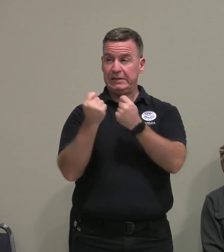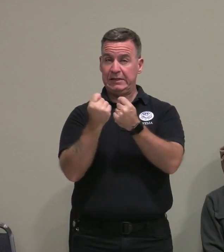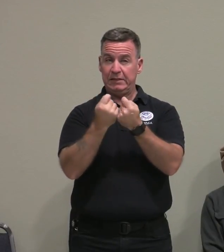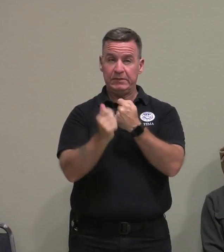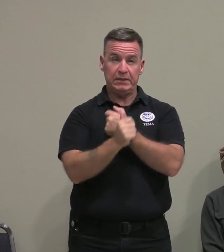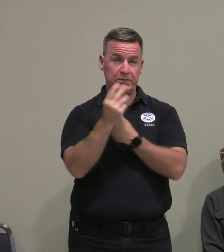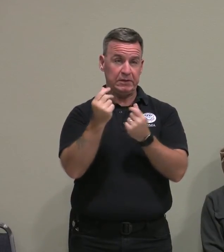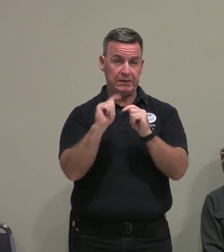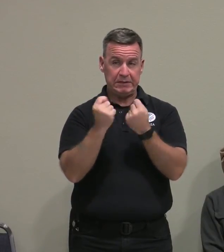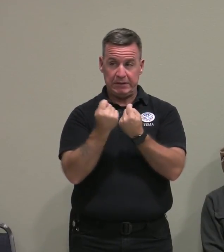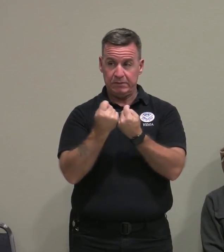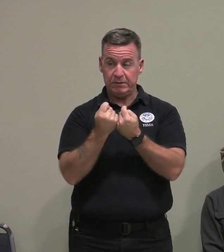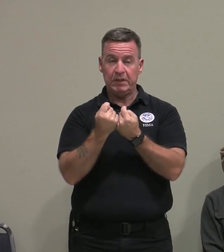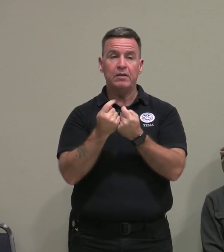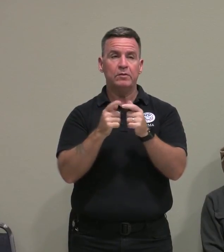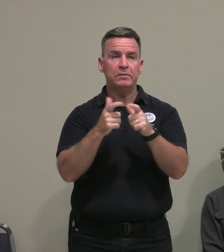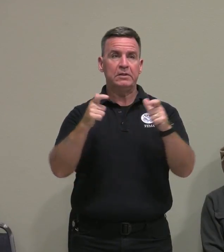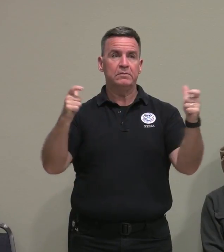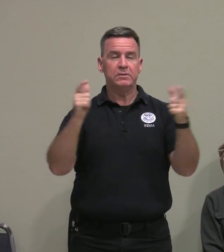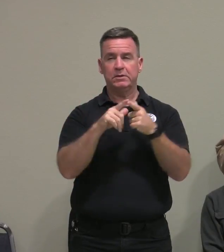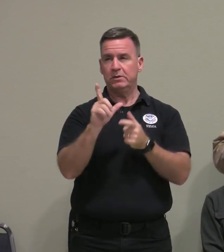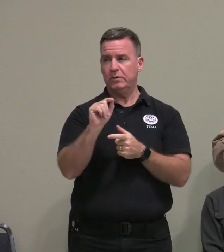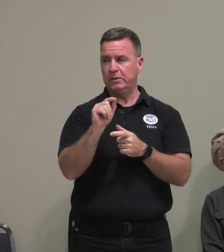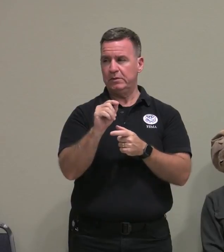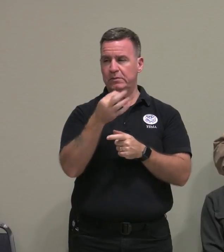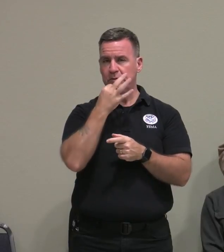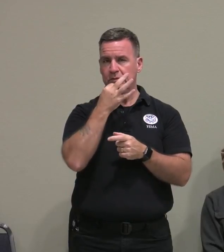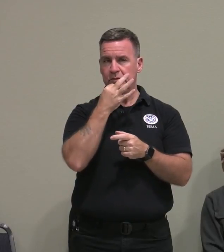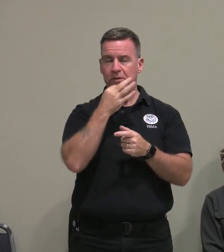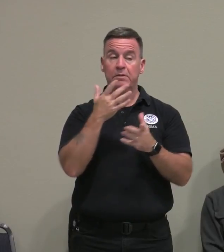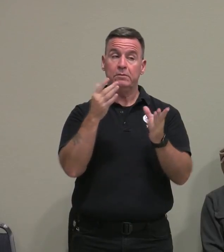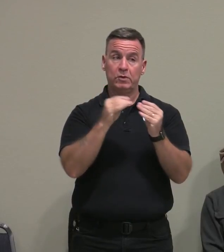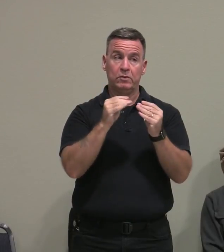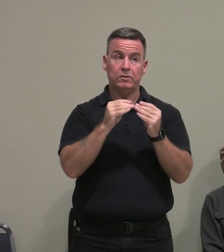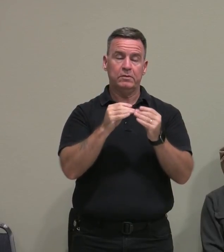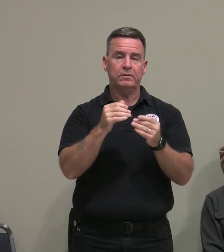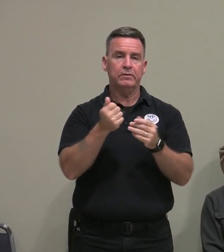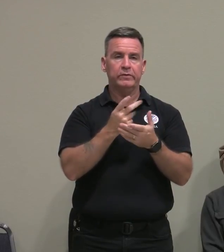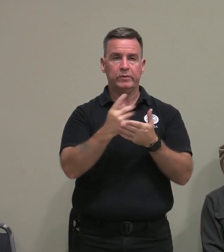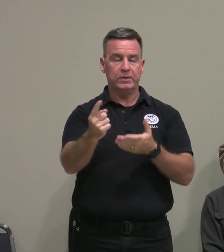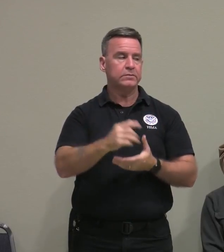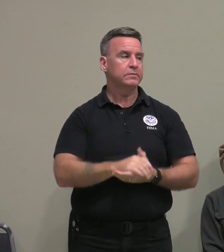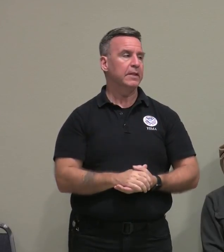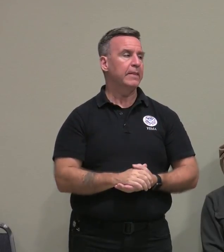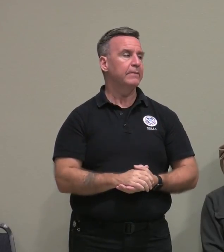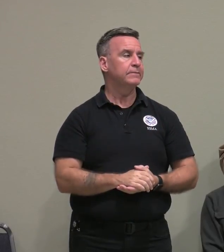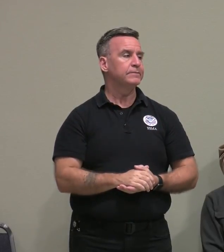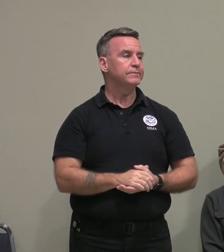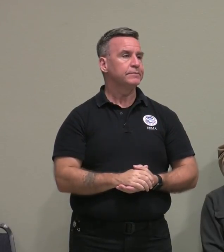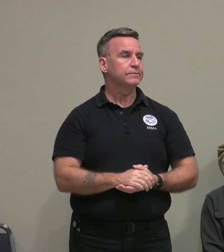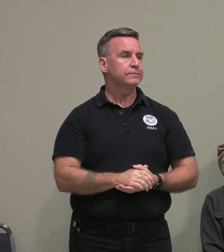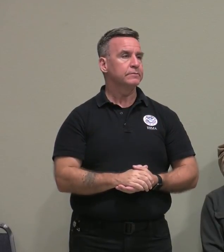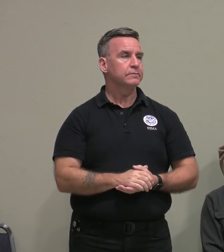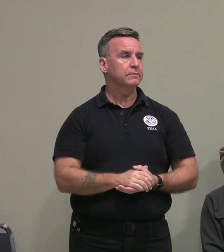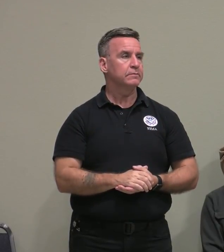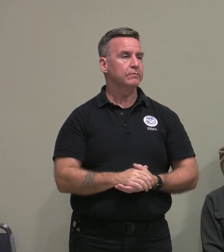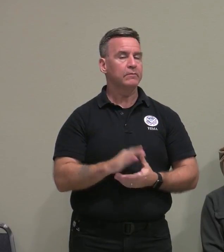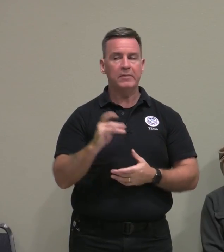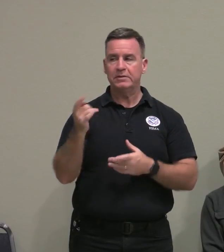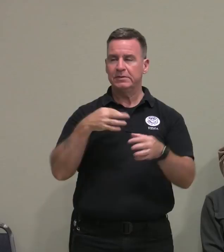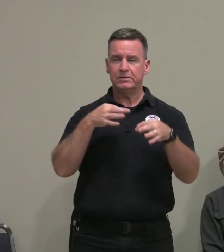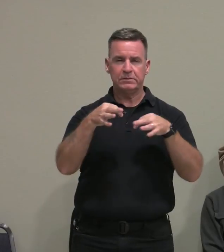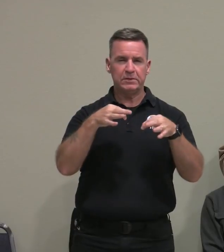HAZMAT teams, and that will ramp up quickly to 20 and more in the coming weeks. Mark also